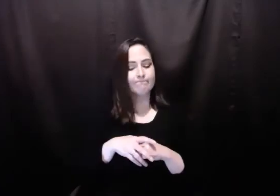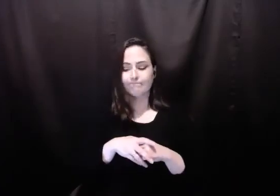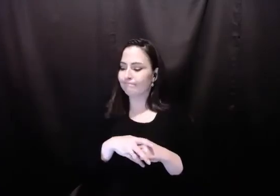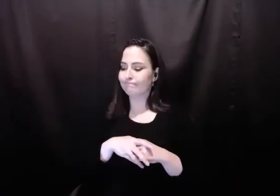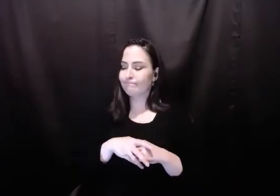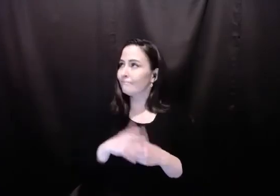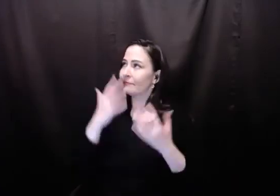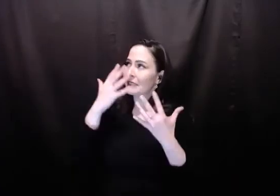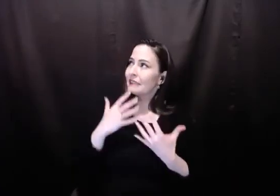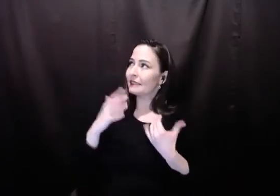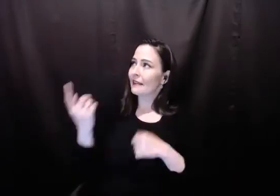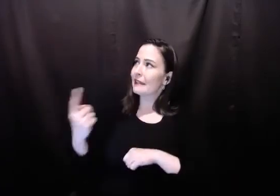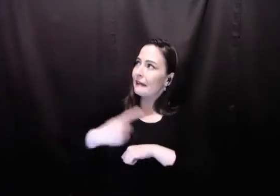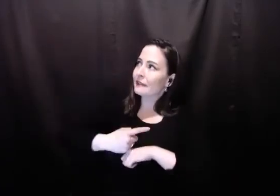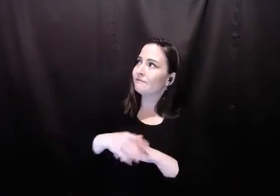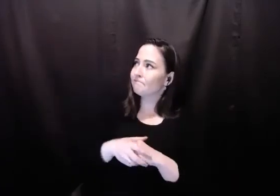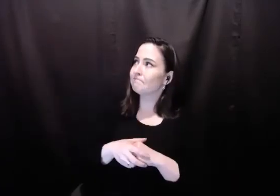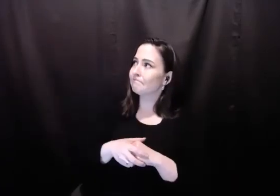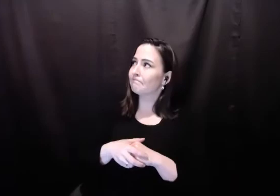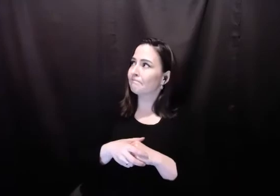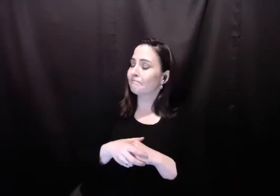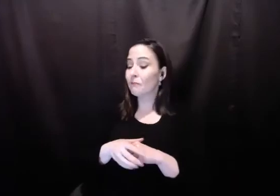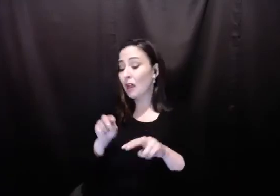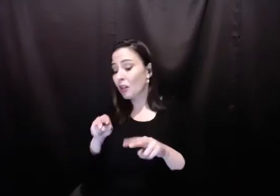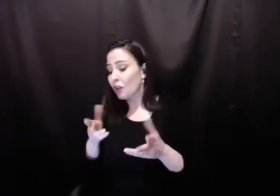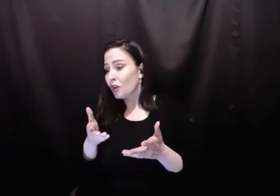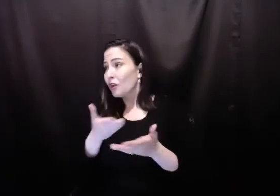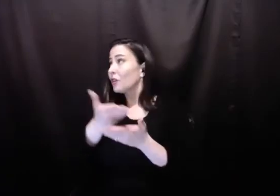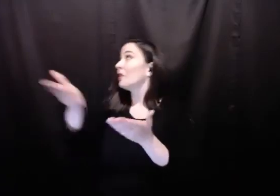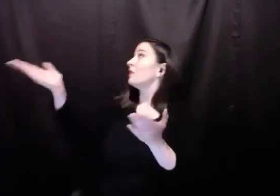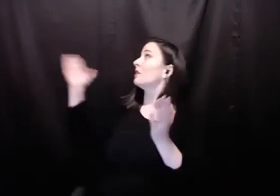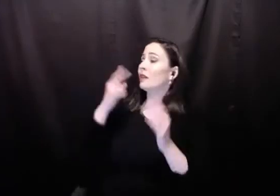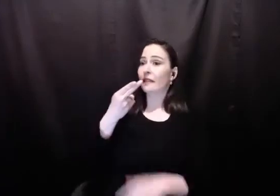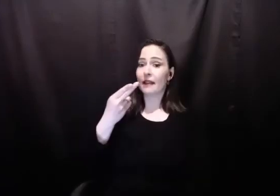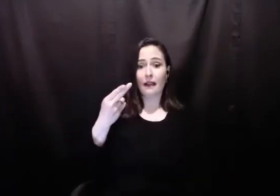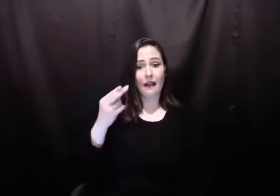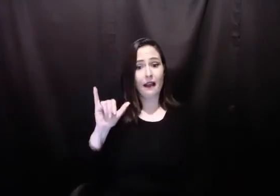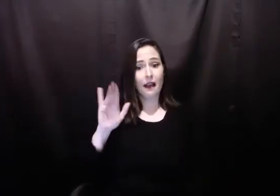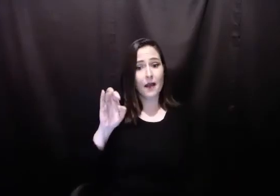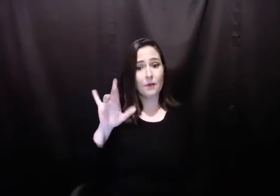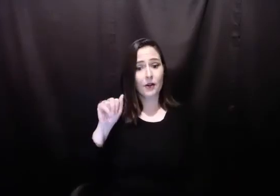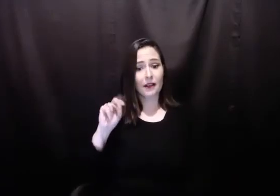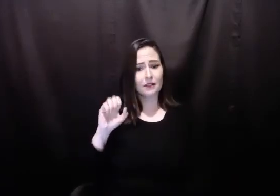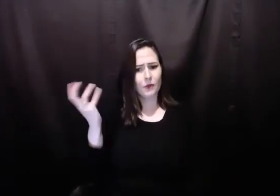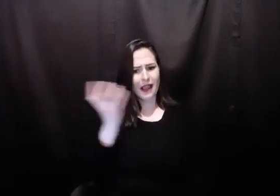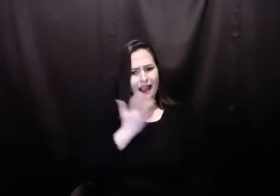a wonderful job they've done with this wake." And my father, in his grief, turned to me and